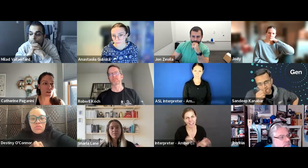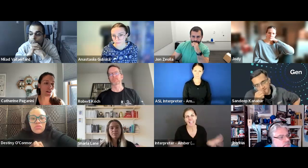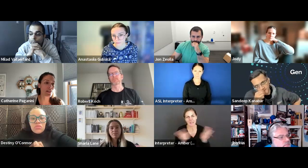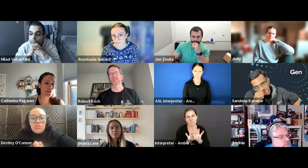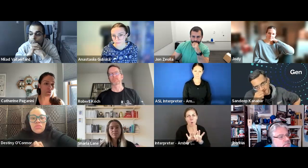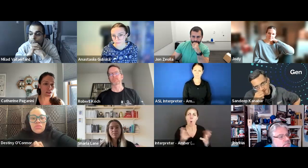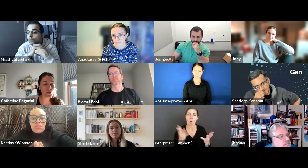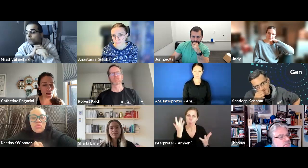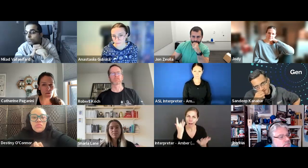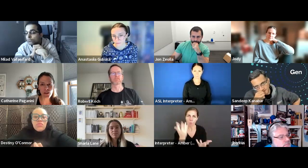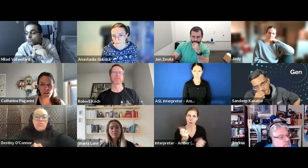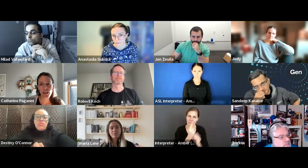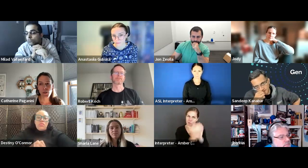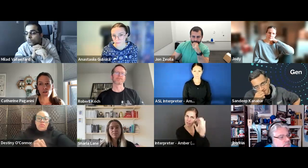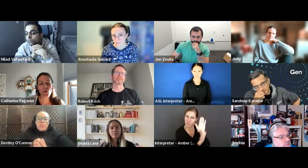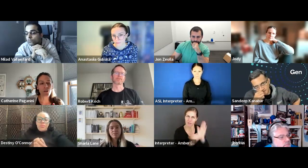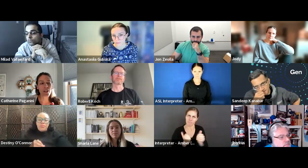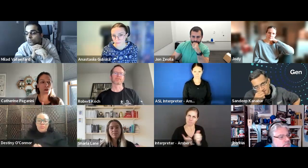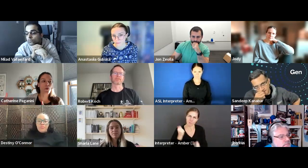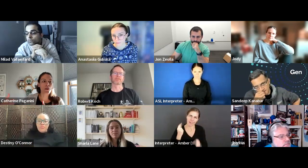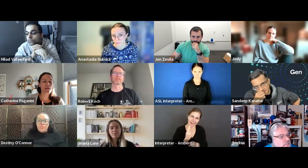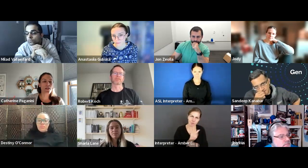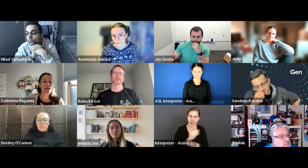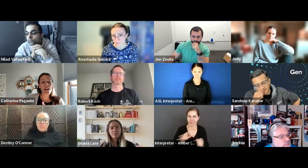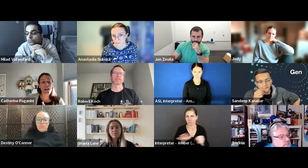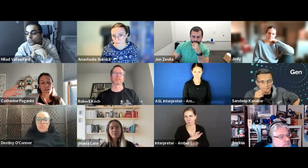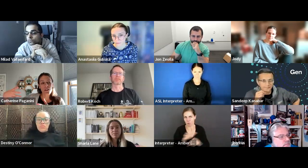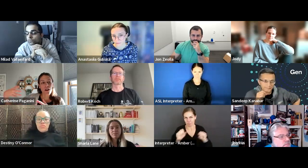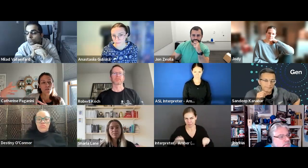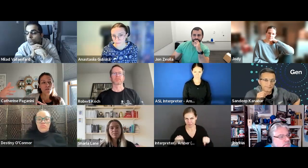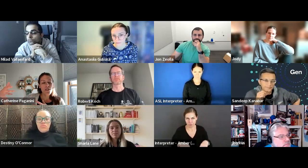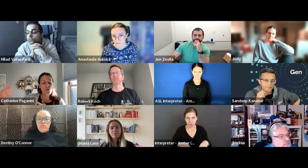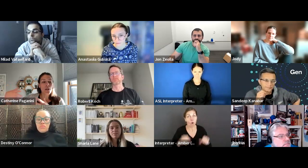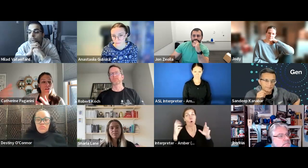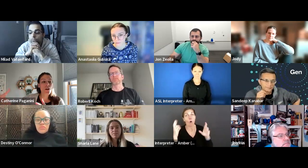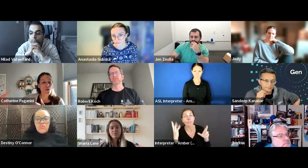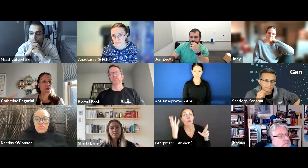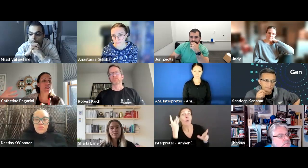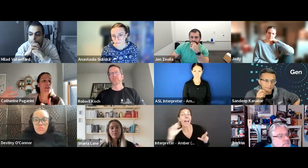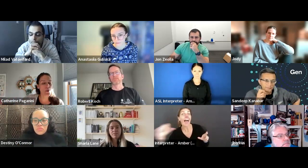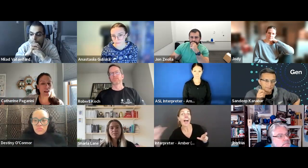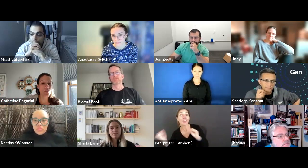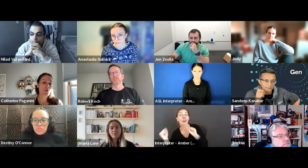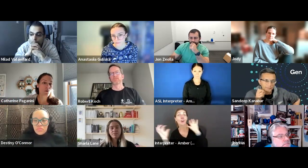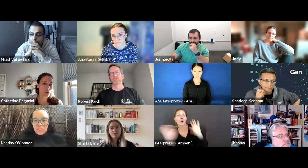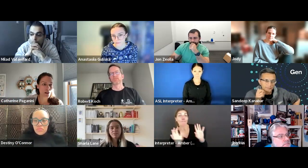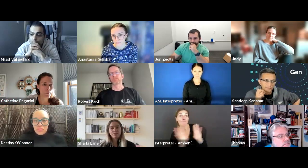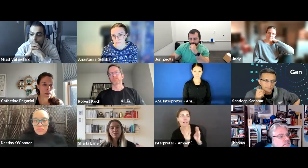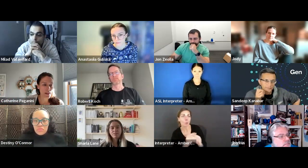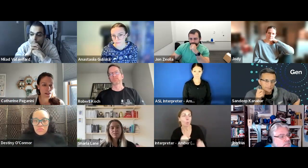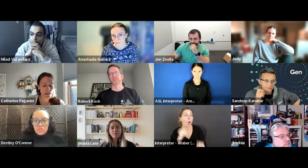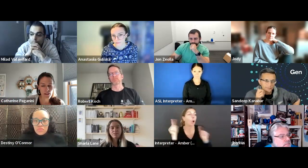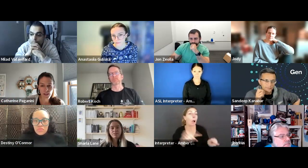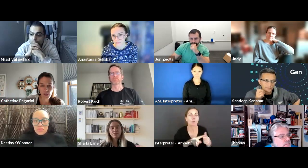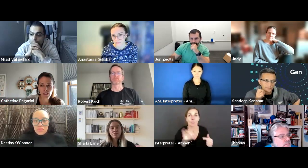as accurate and complete as possible, because hopefully at some point other conferences will know about this page and will